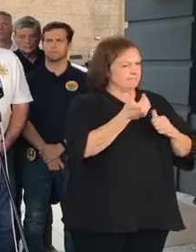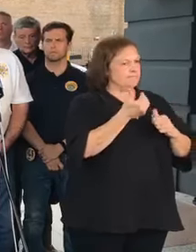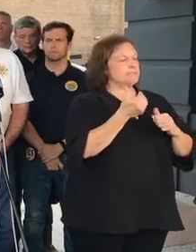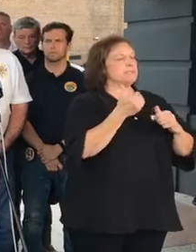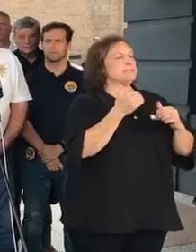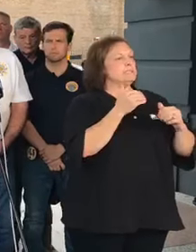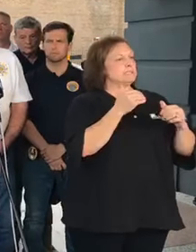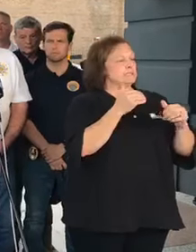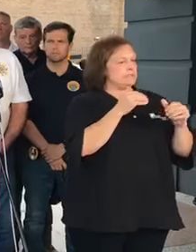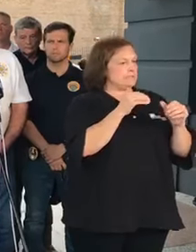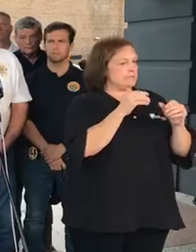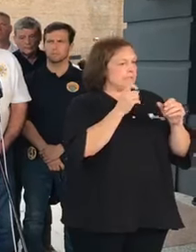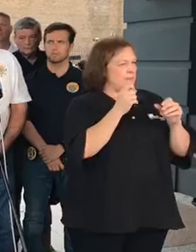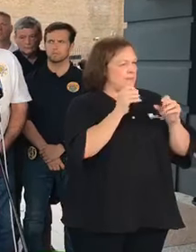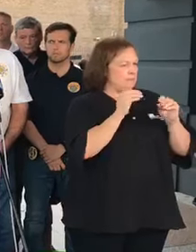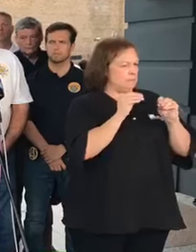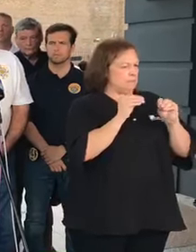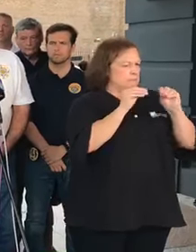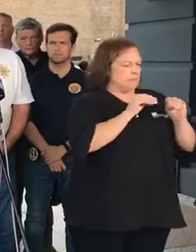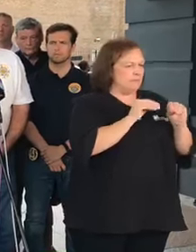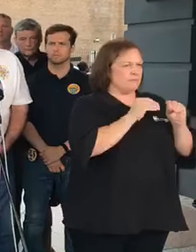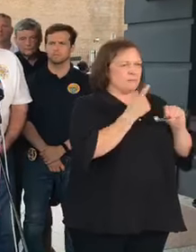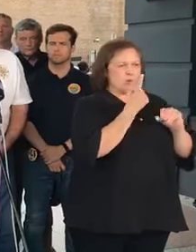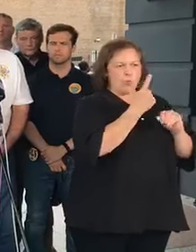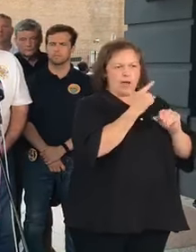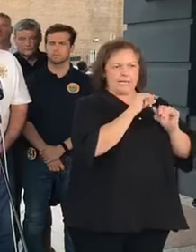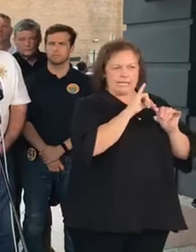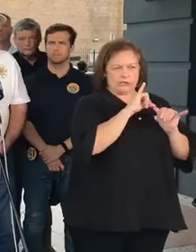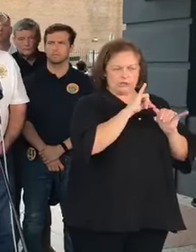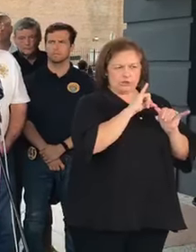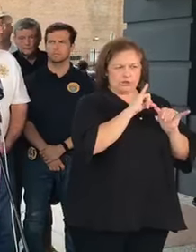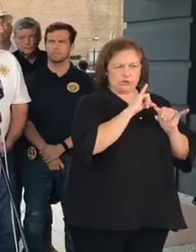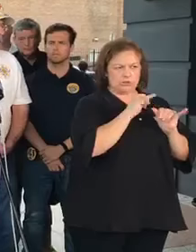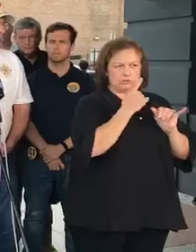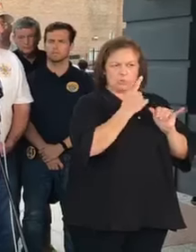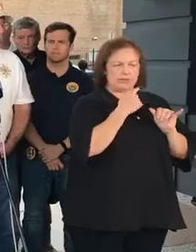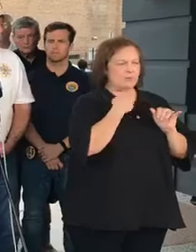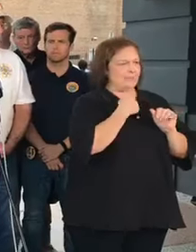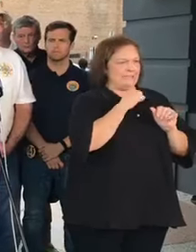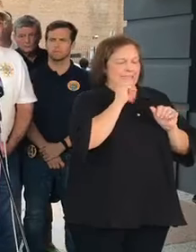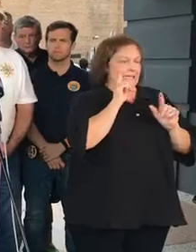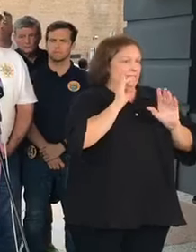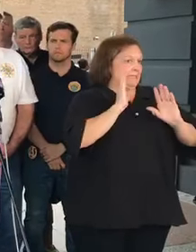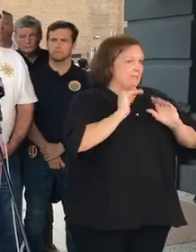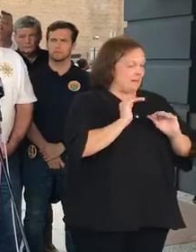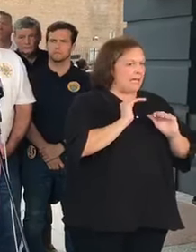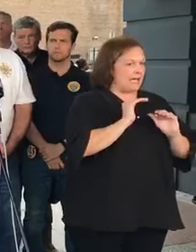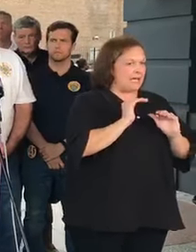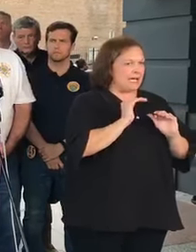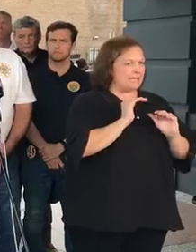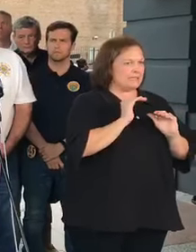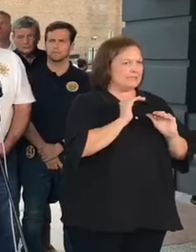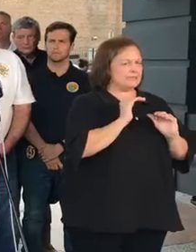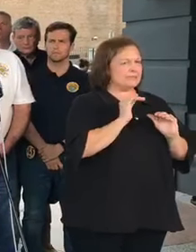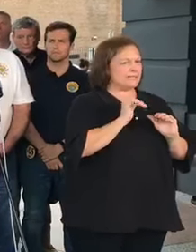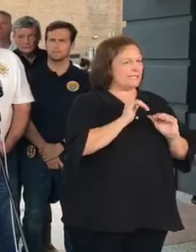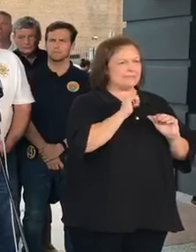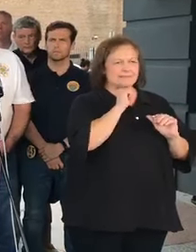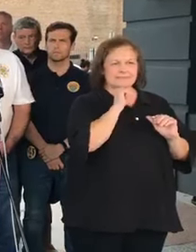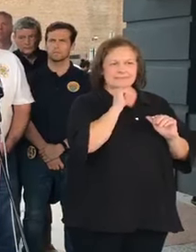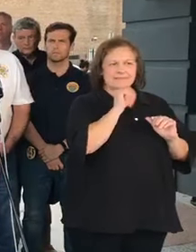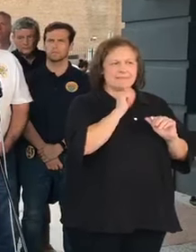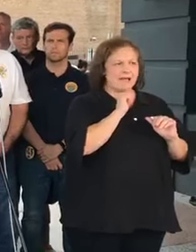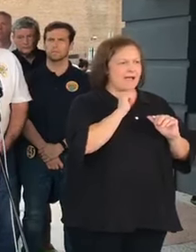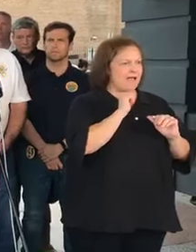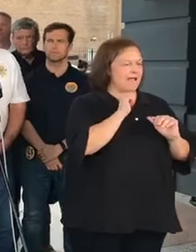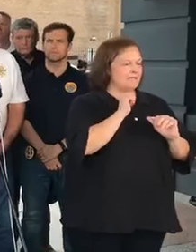equipment. We got engineers. It moved about an inch in one direction that we were not expecting, and it would not be just from normal